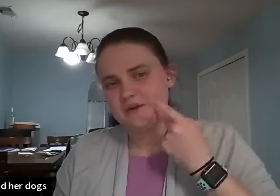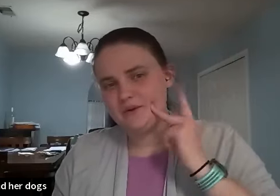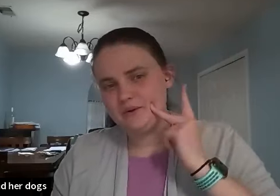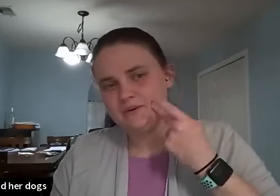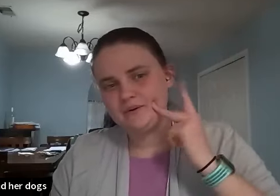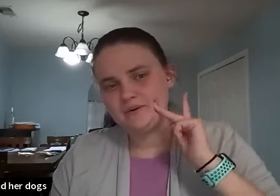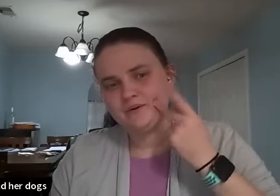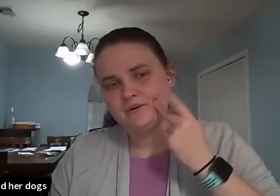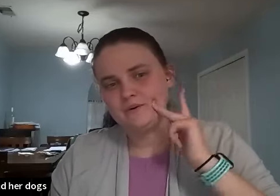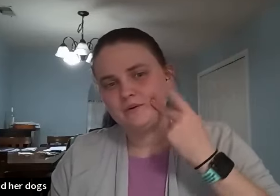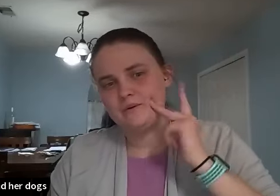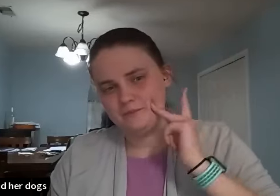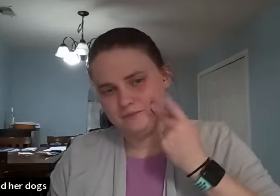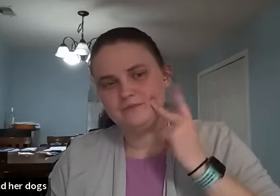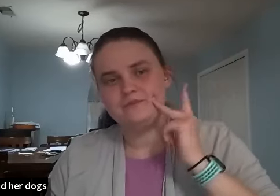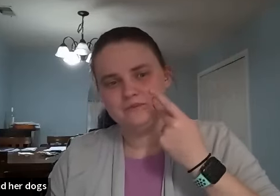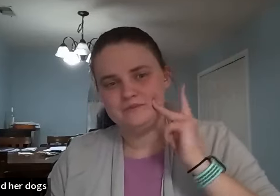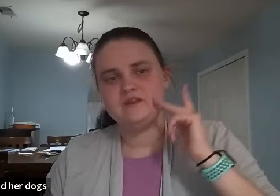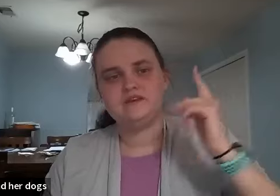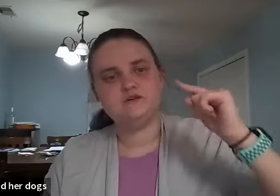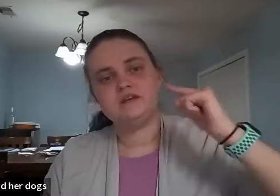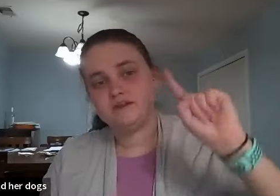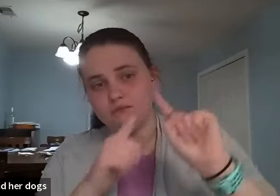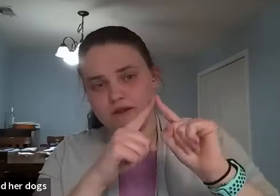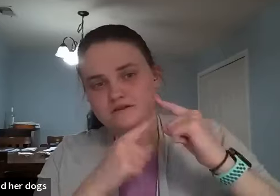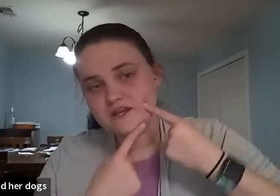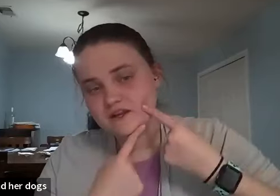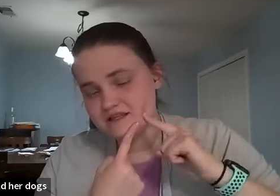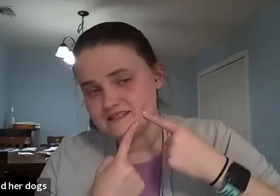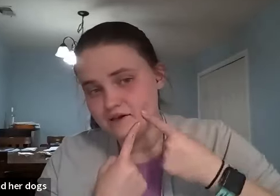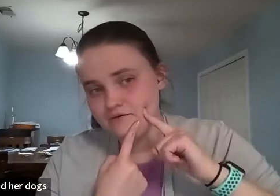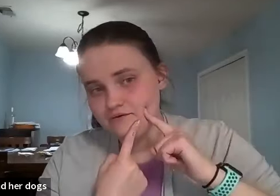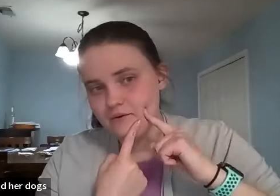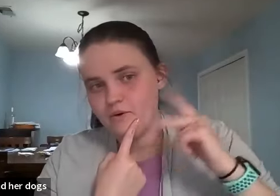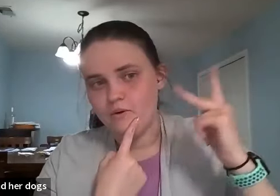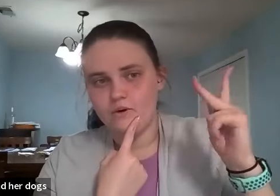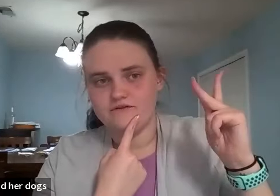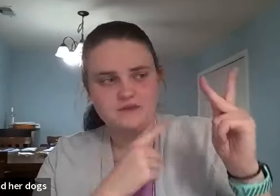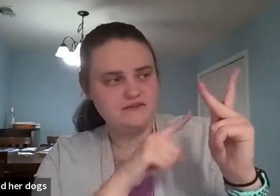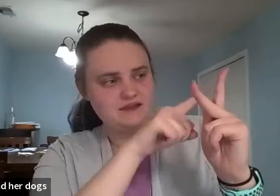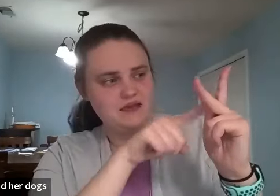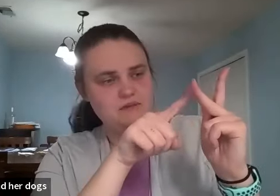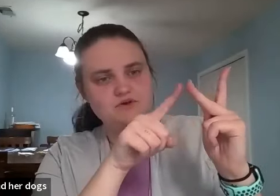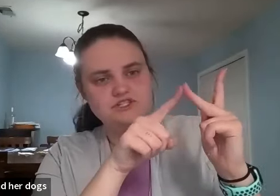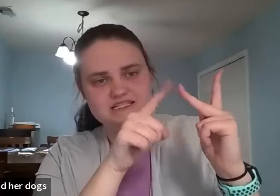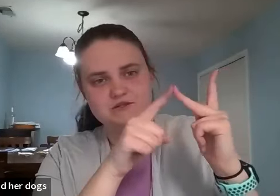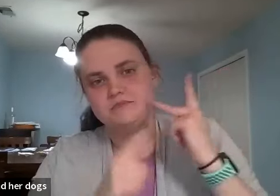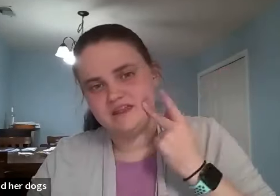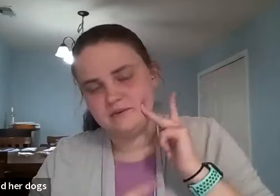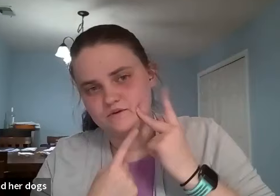pickle. Mm-hmm. So it could be the pointer finger itself, or if you make that K motion, then it moves